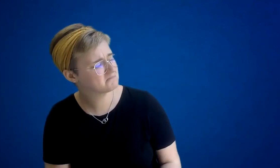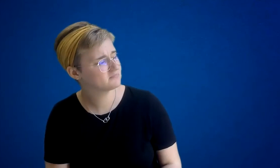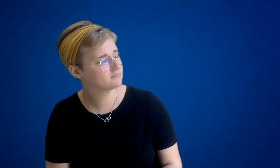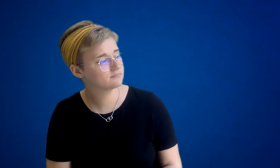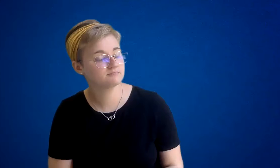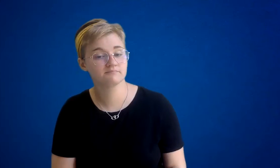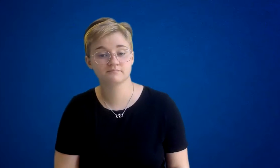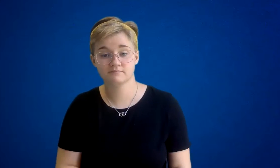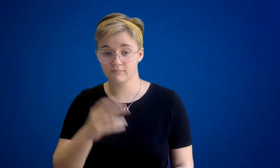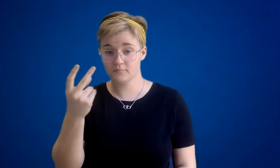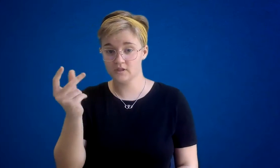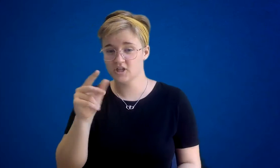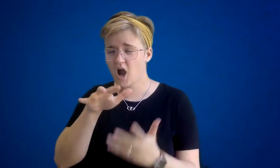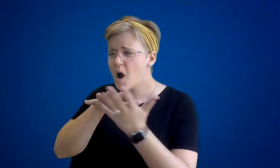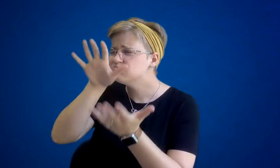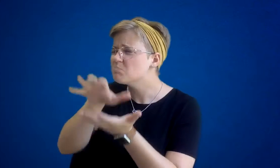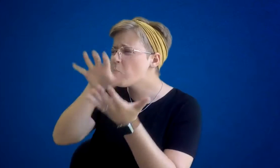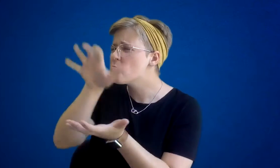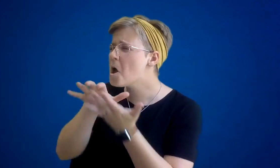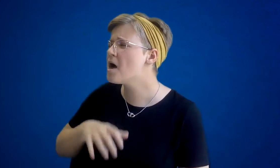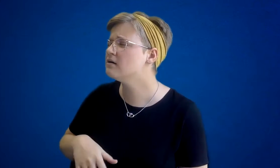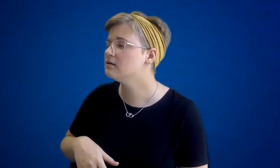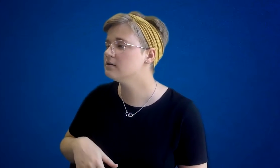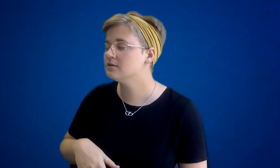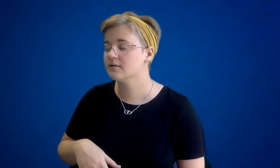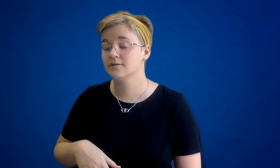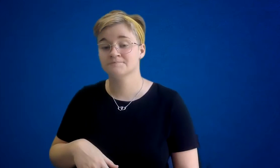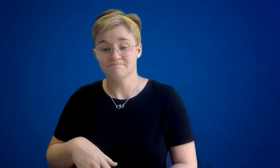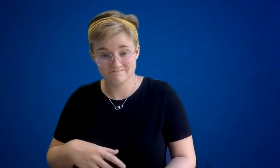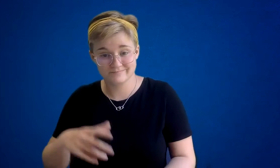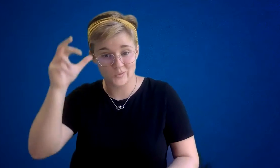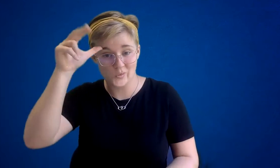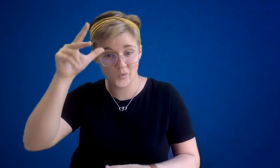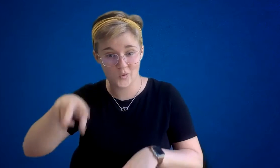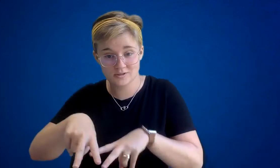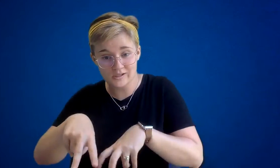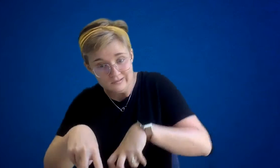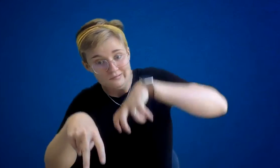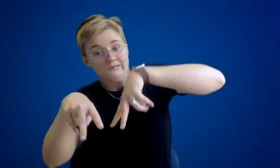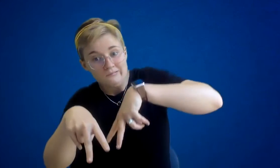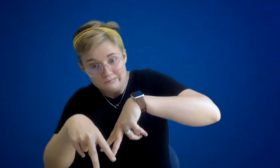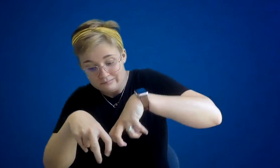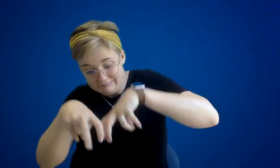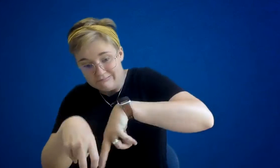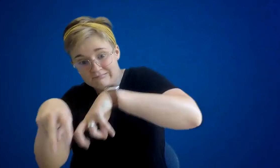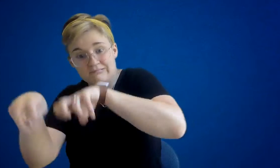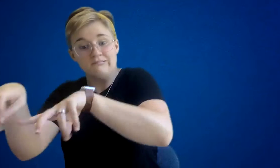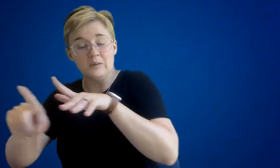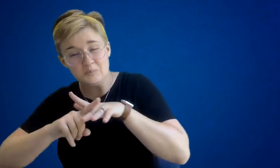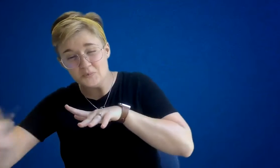Searchlight barked loudly, causing the horse to rear up on his hind legs and then take off running. Doc Smith